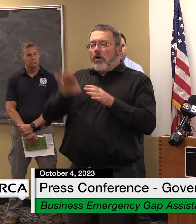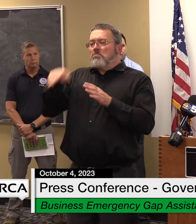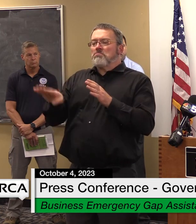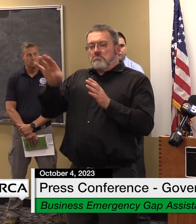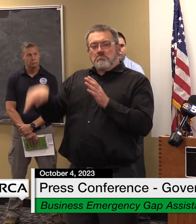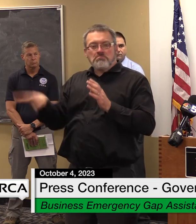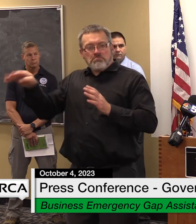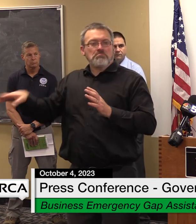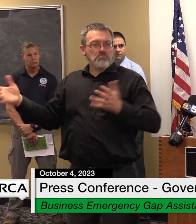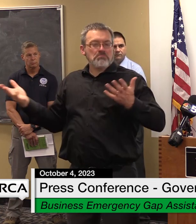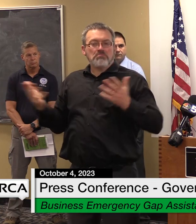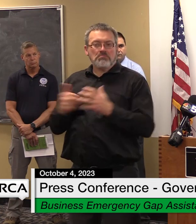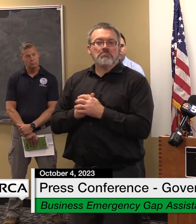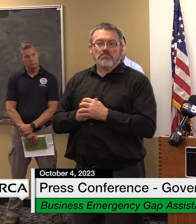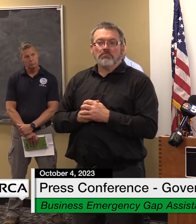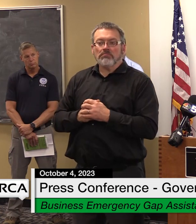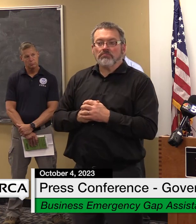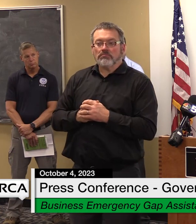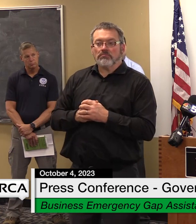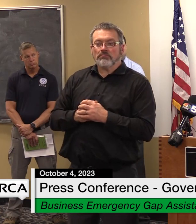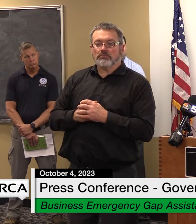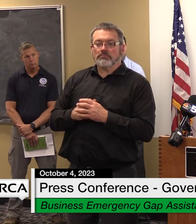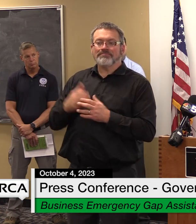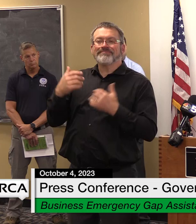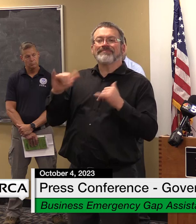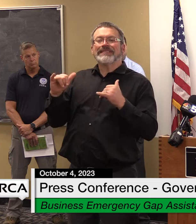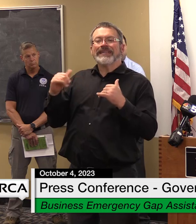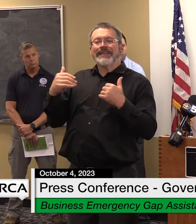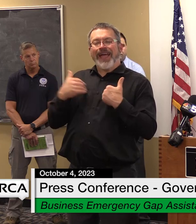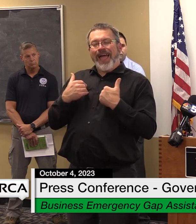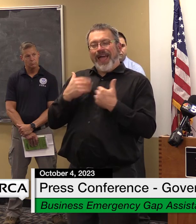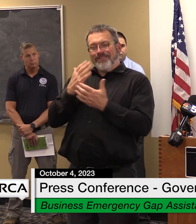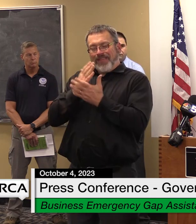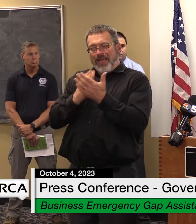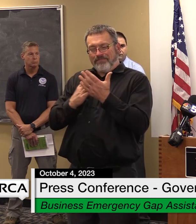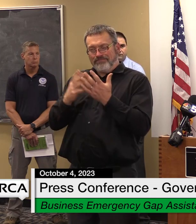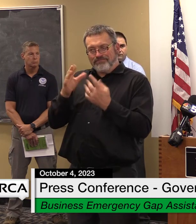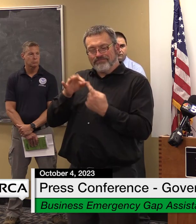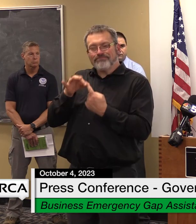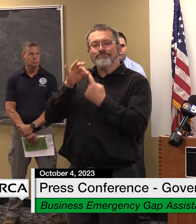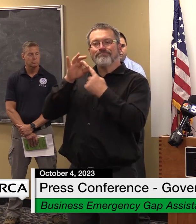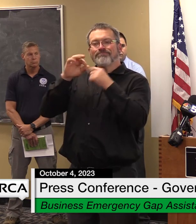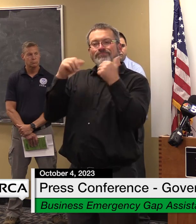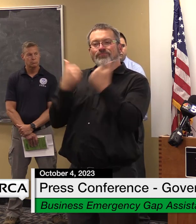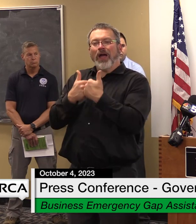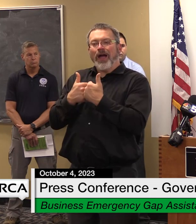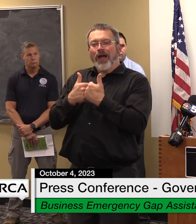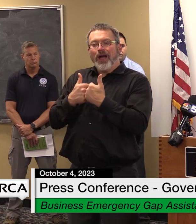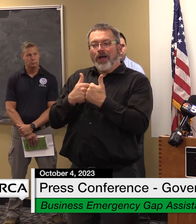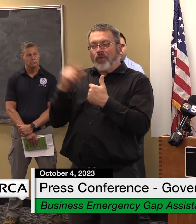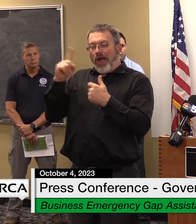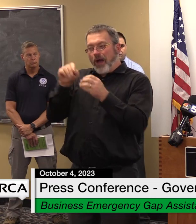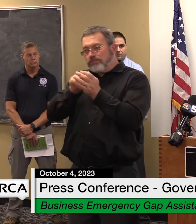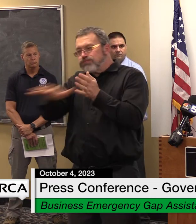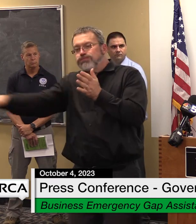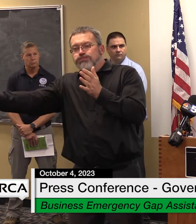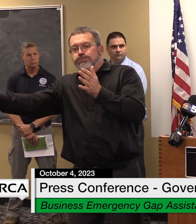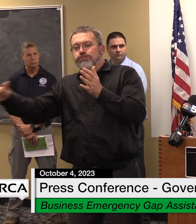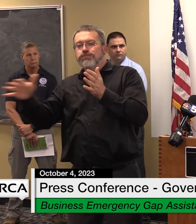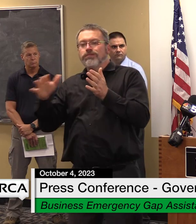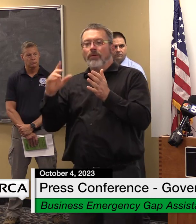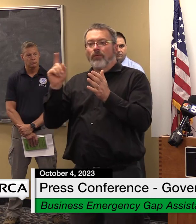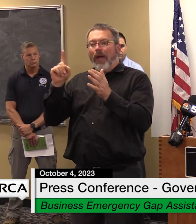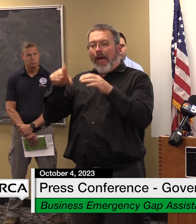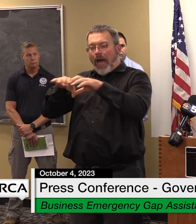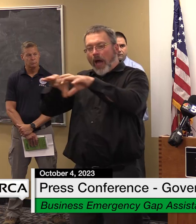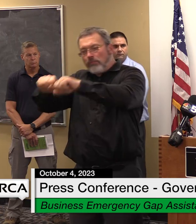future. We still have some unique challenges like large washed out culverts and river issues that I just spoke about, but the task force is